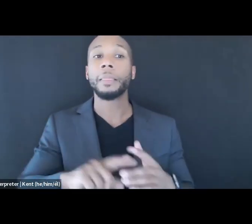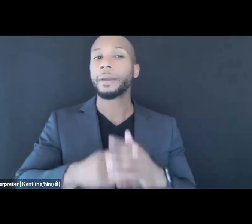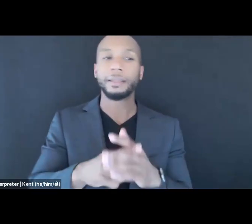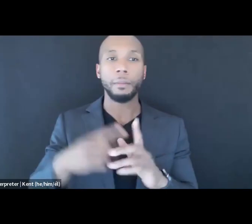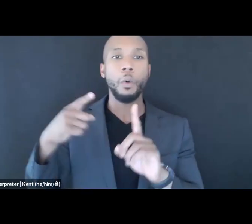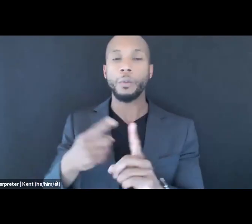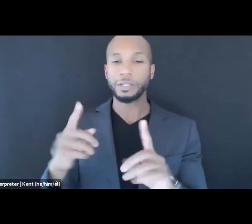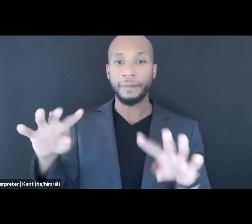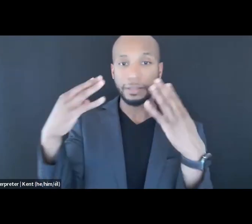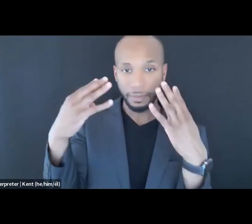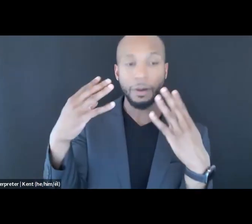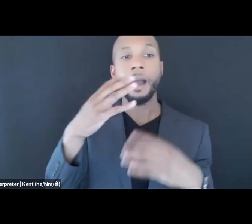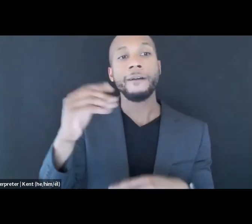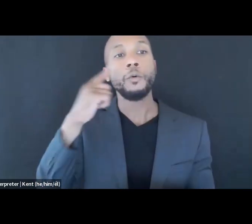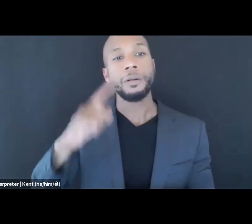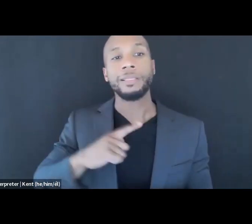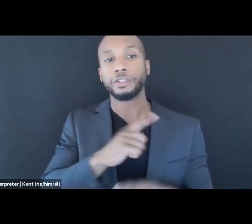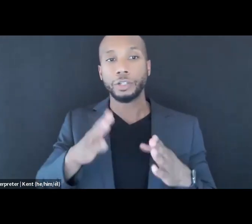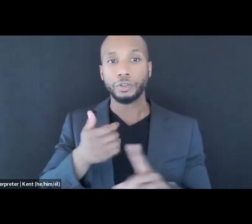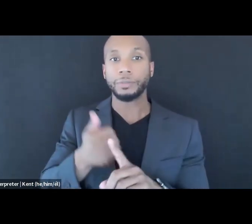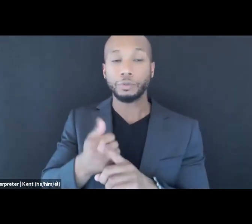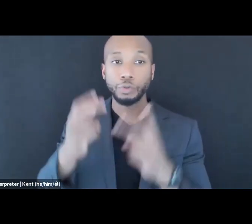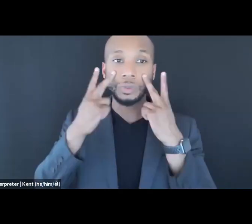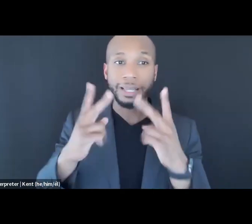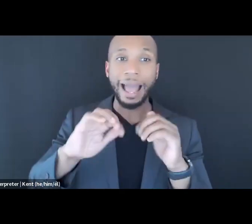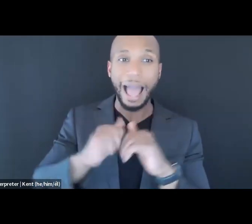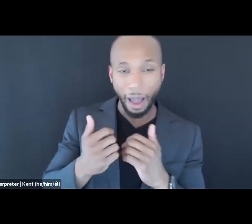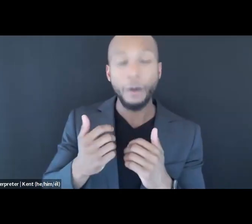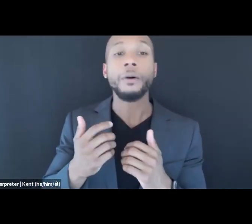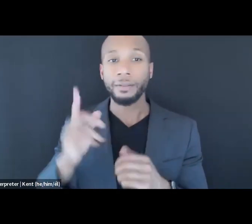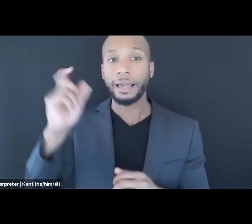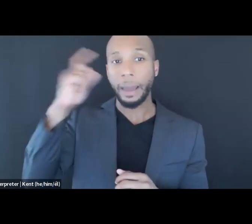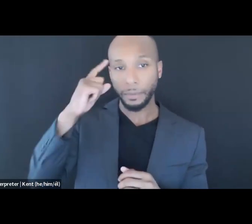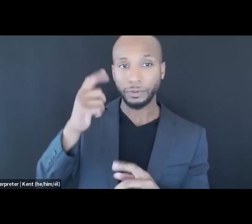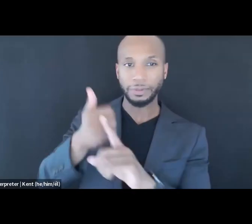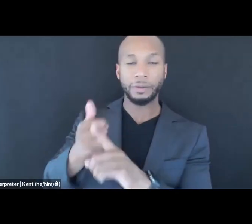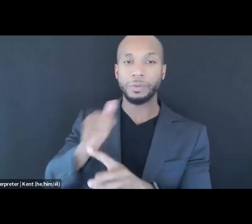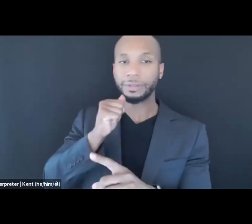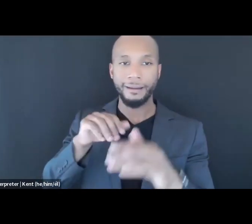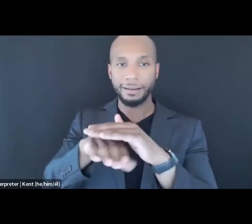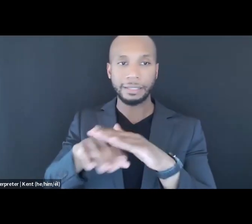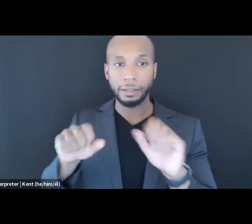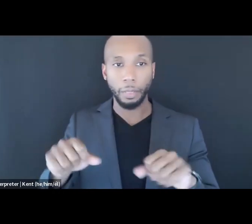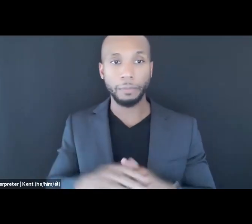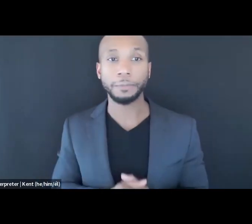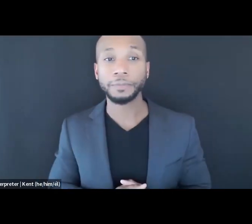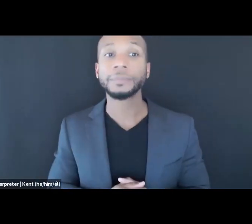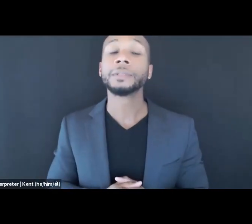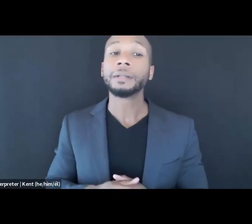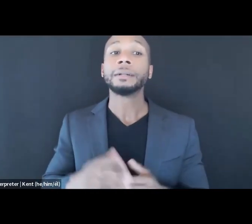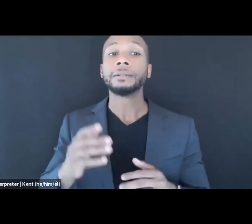seen, and for legislators to see how inaccessible the Capitol was. Pretty soon